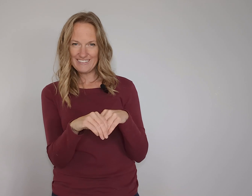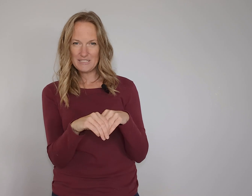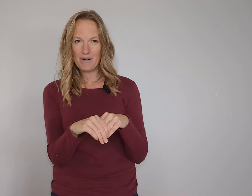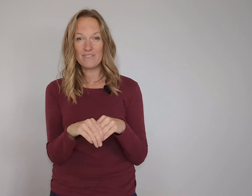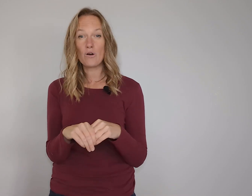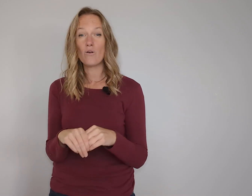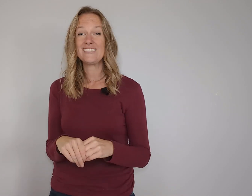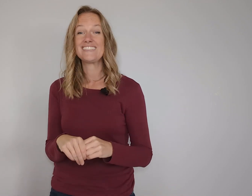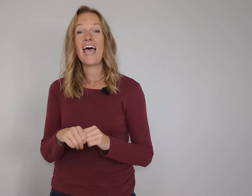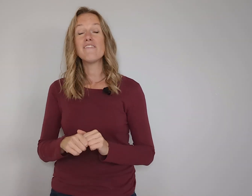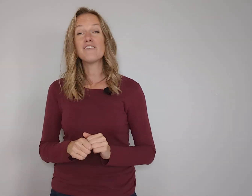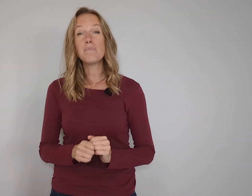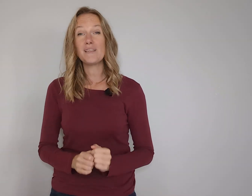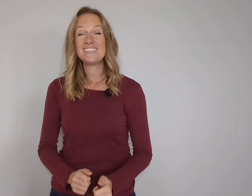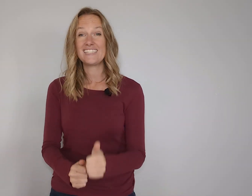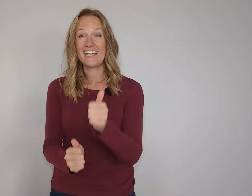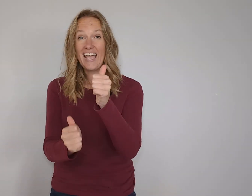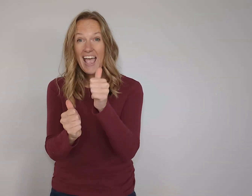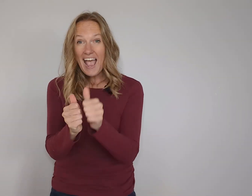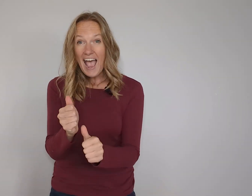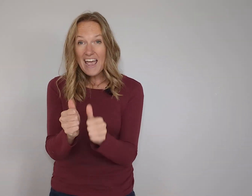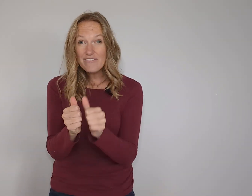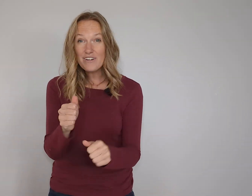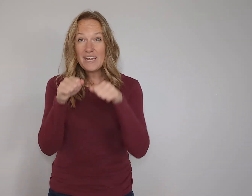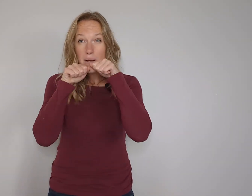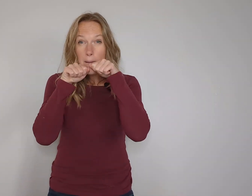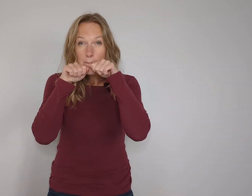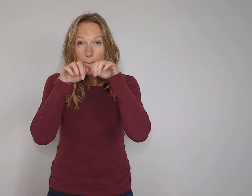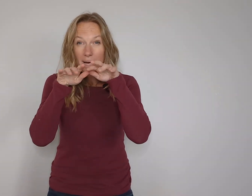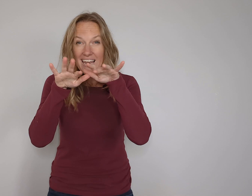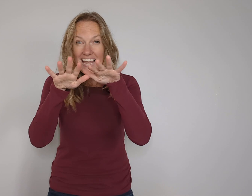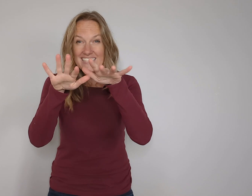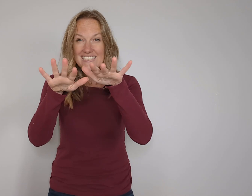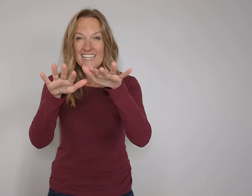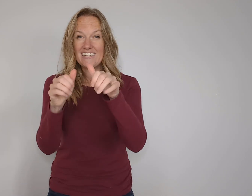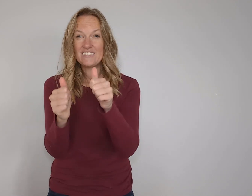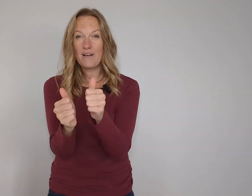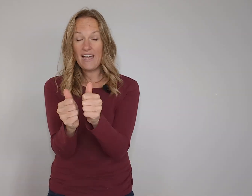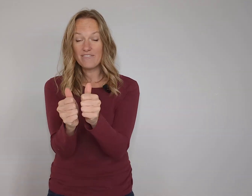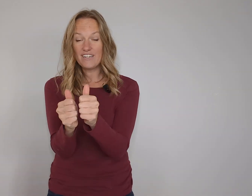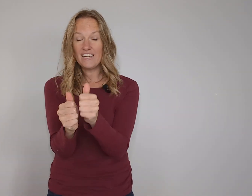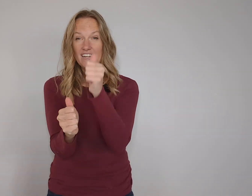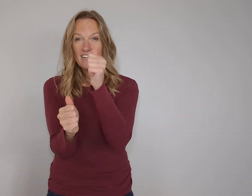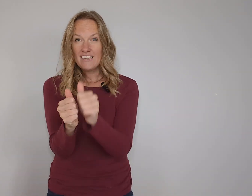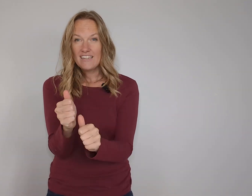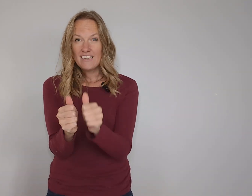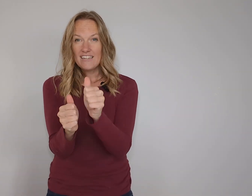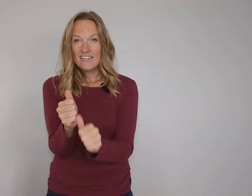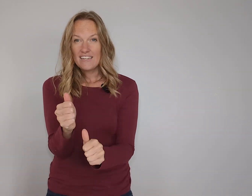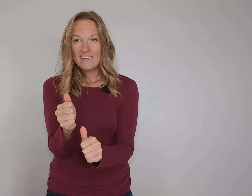learn tomorrow. The chorus is every blessing. Every blessing. So every, and